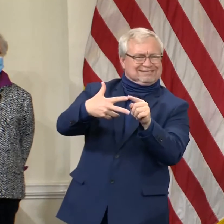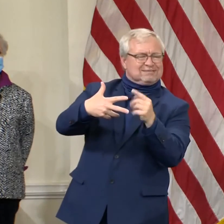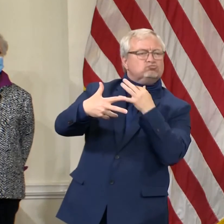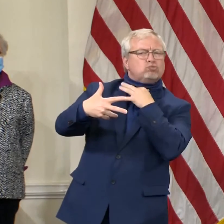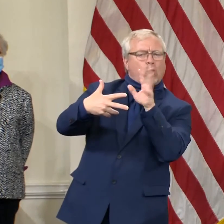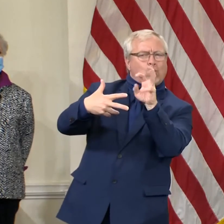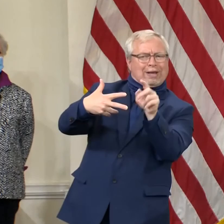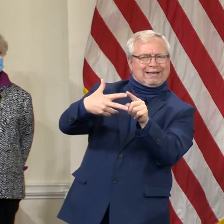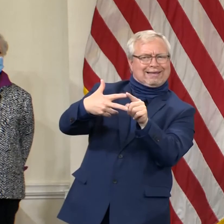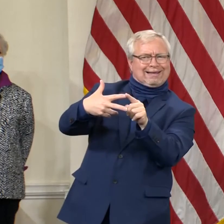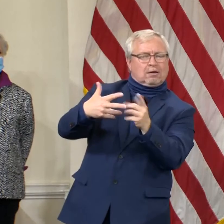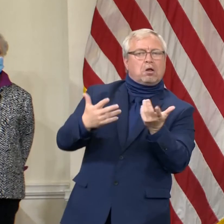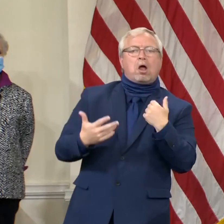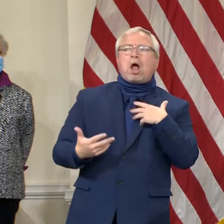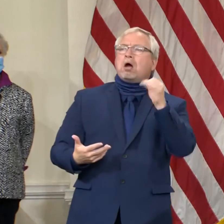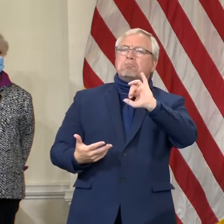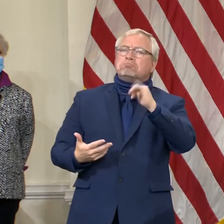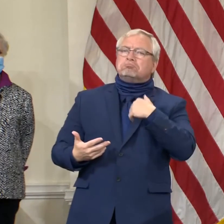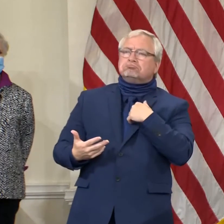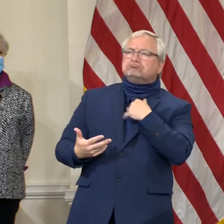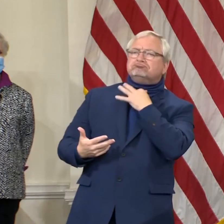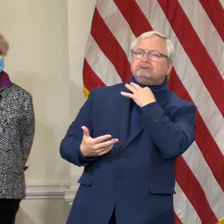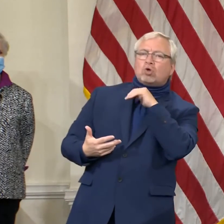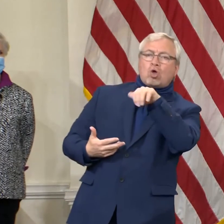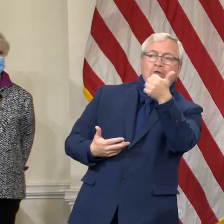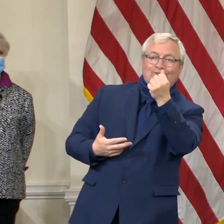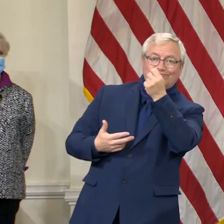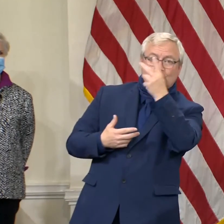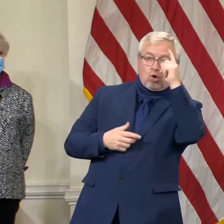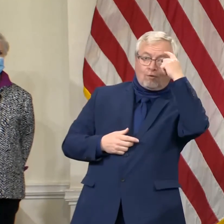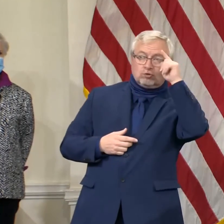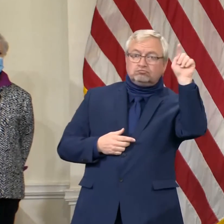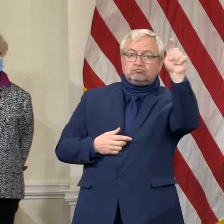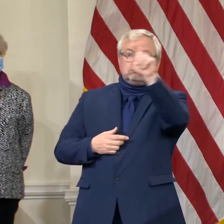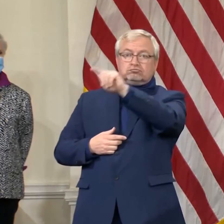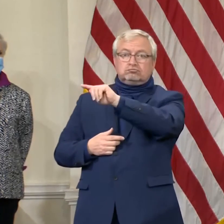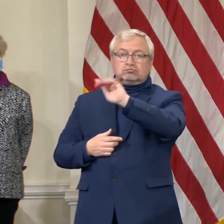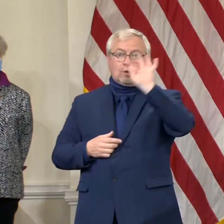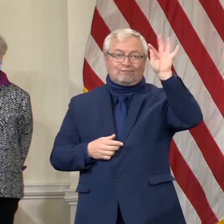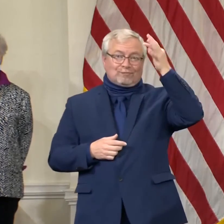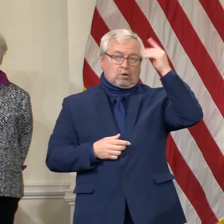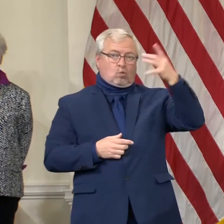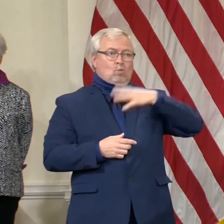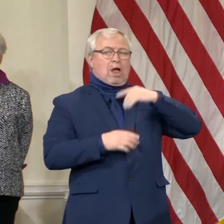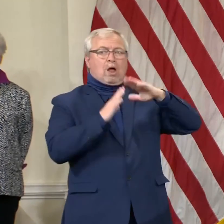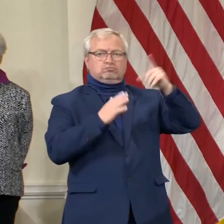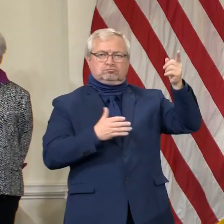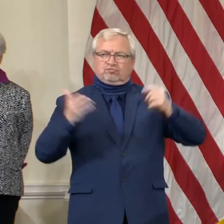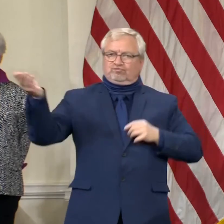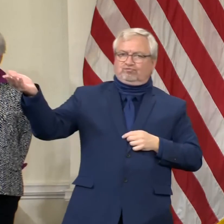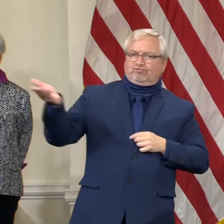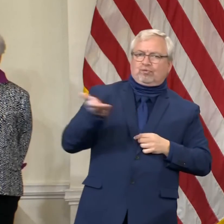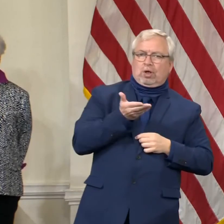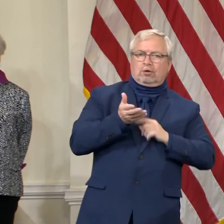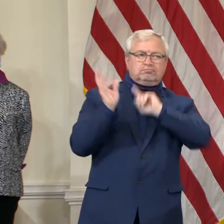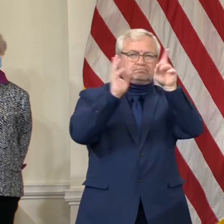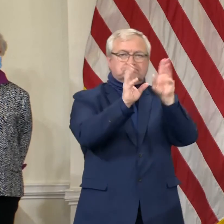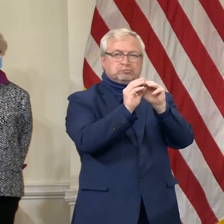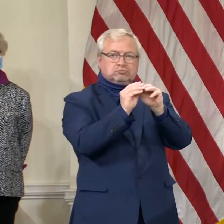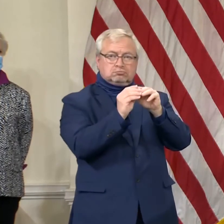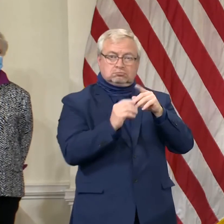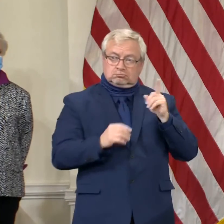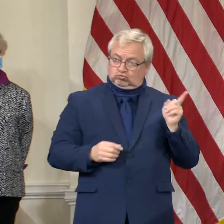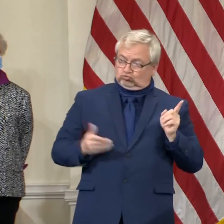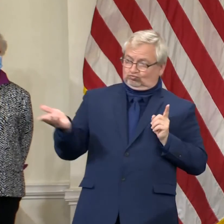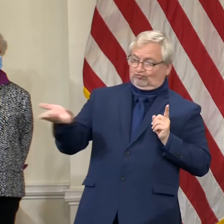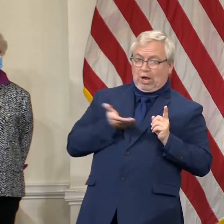you been invited to the White House? And if you were, what would that conversation be like? I've led 19 calls of all the